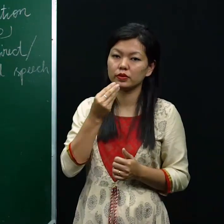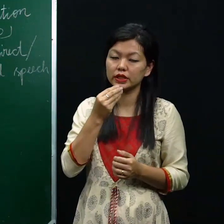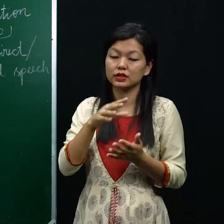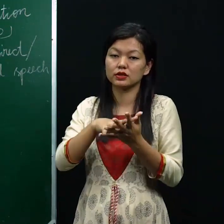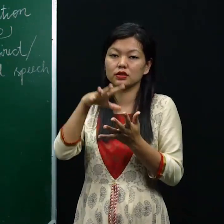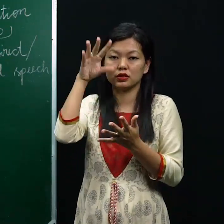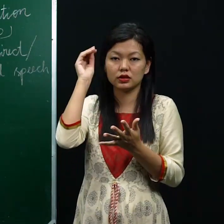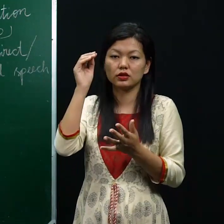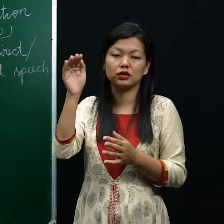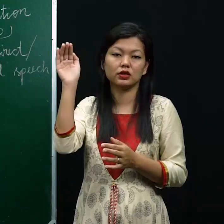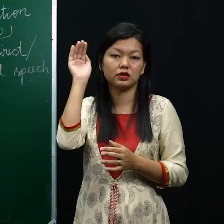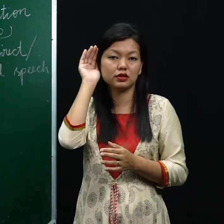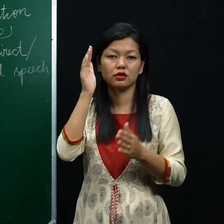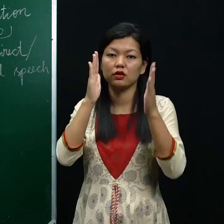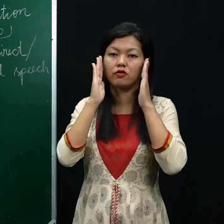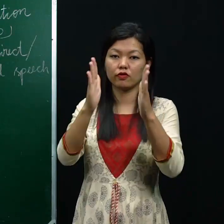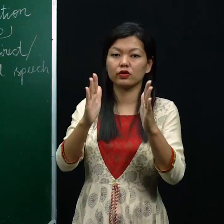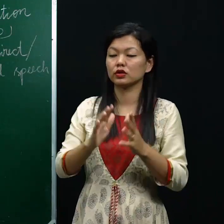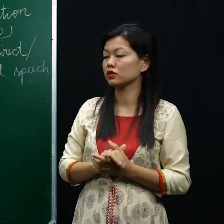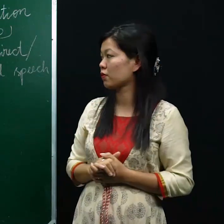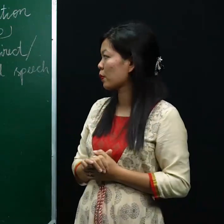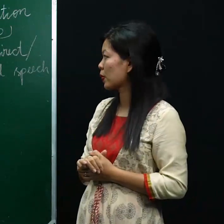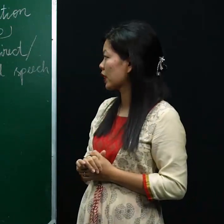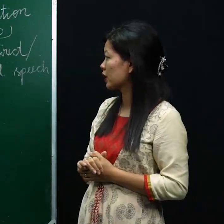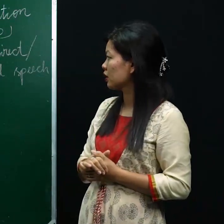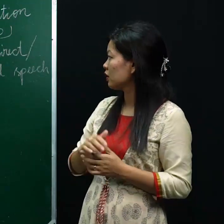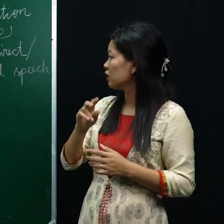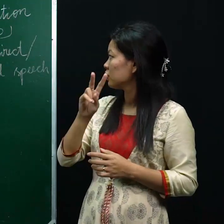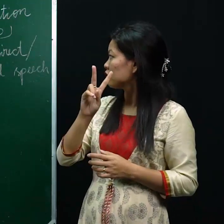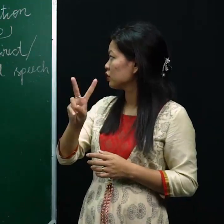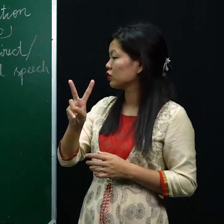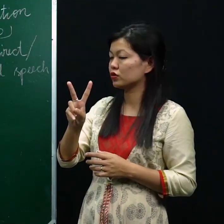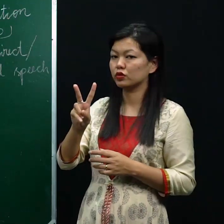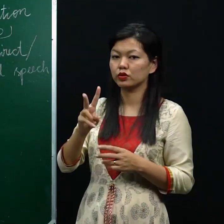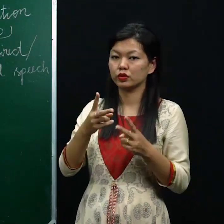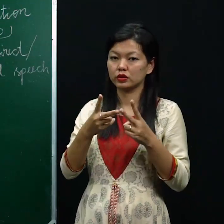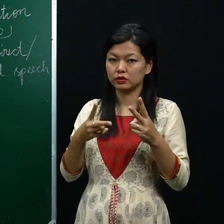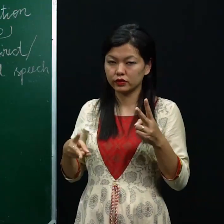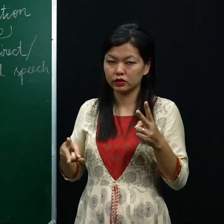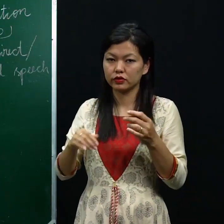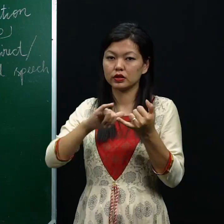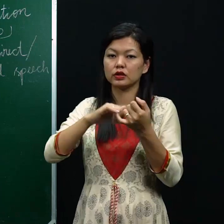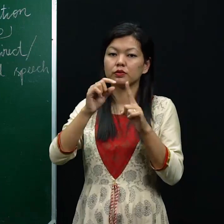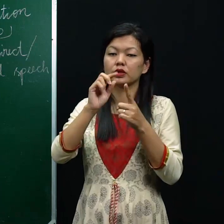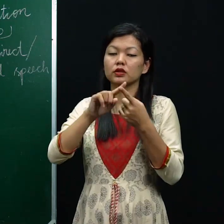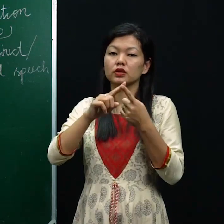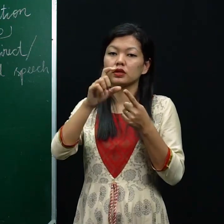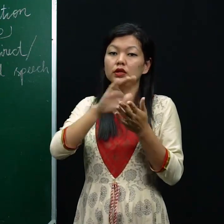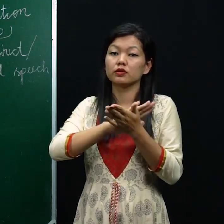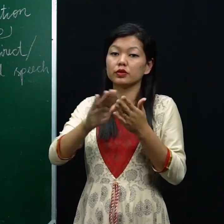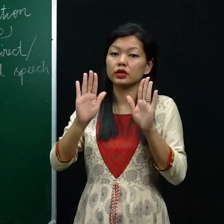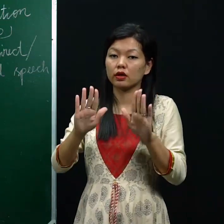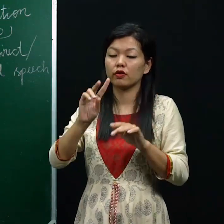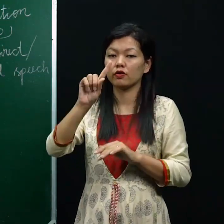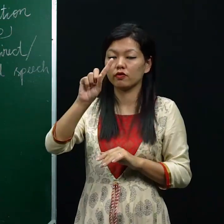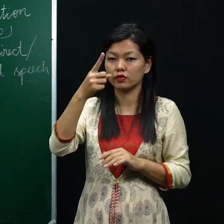and indirect speech. We have two types of speech, that is direct and indirect speech. Here, indirect speech is also